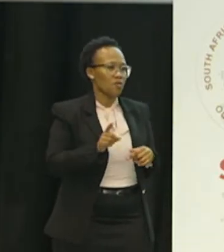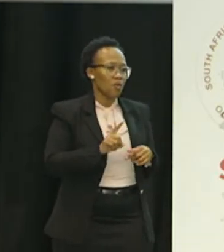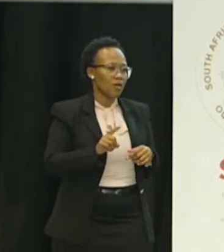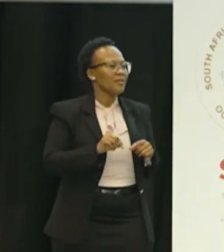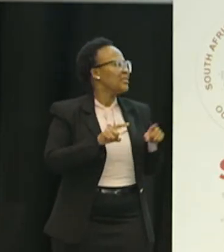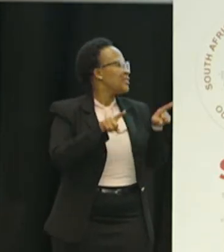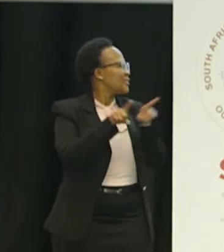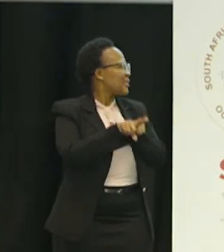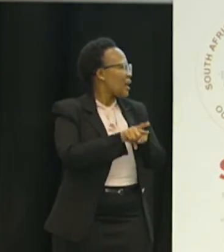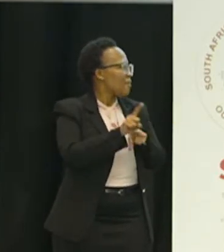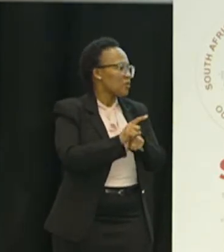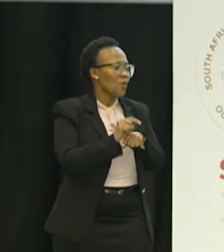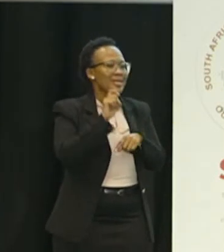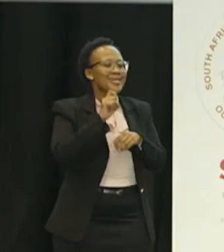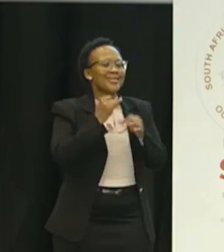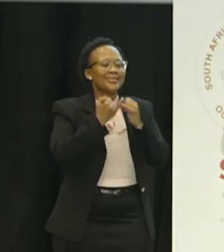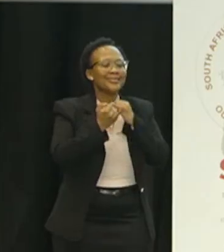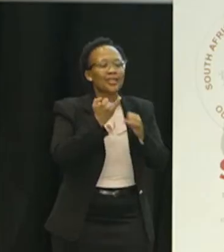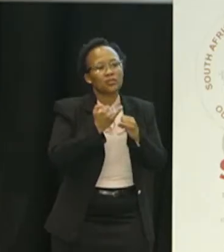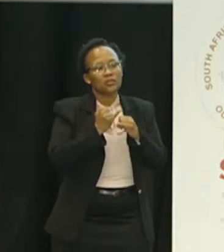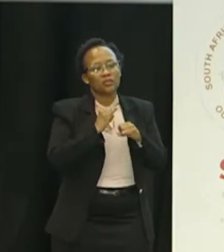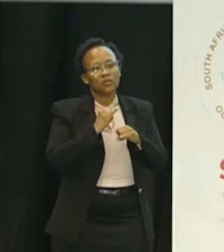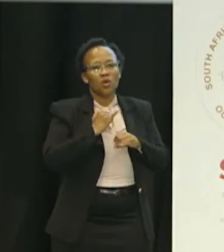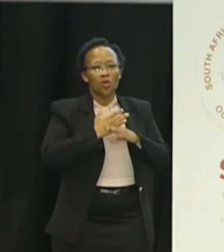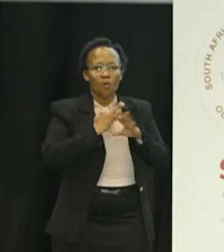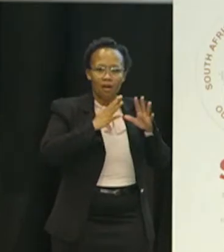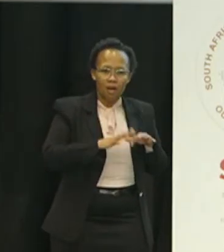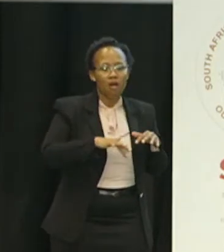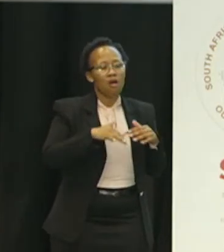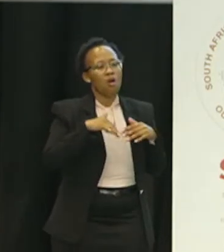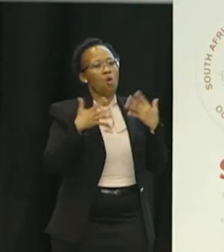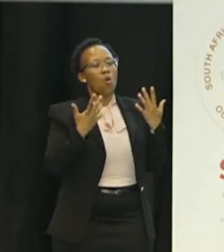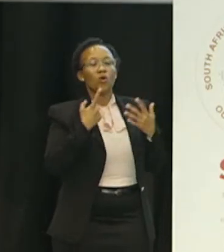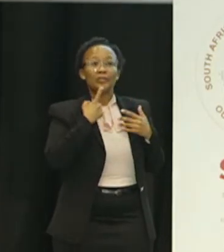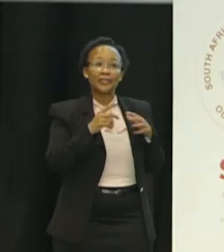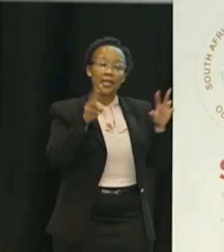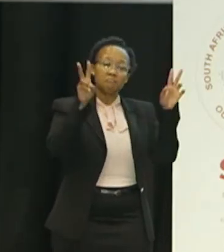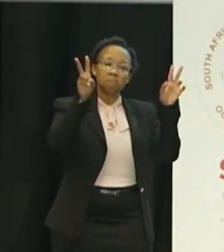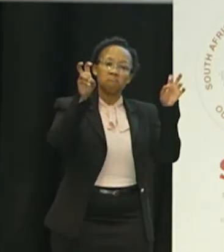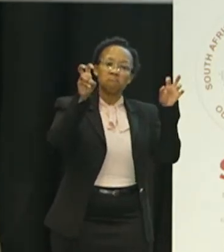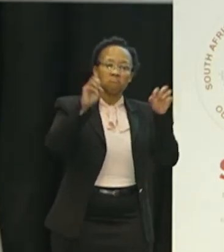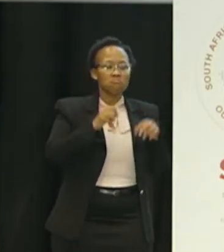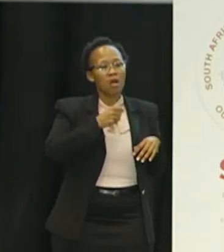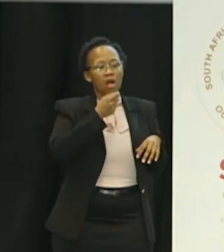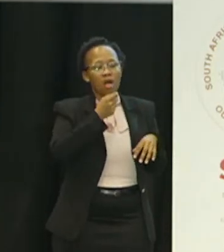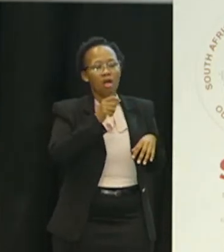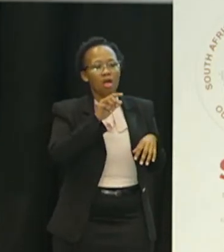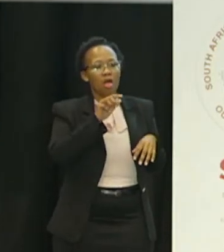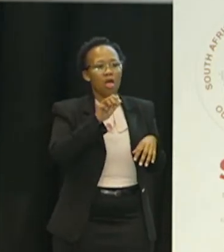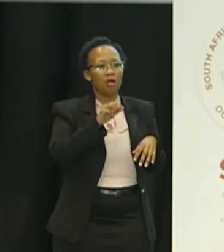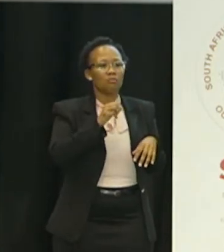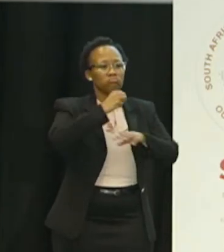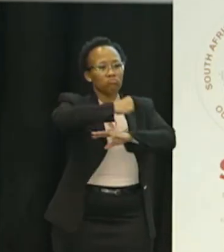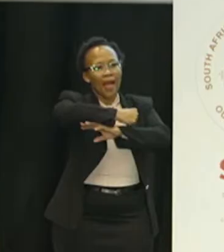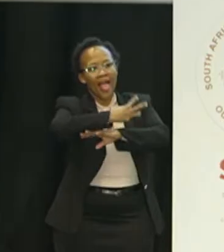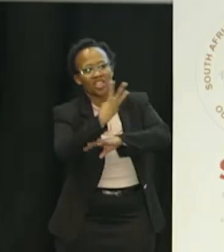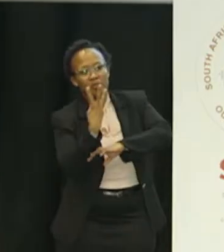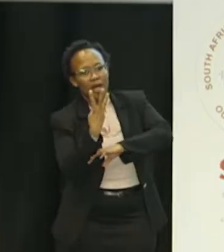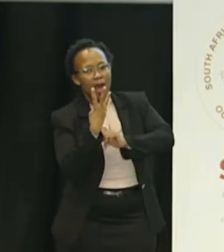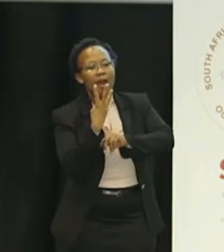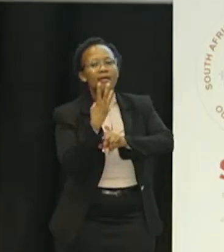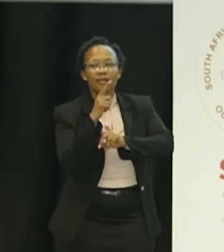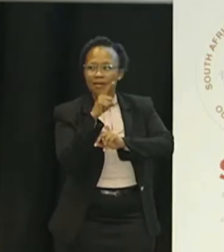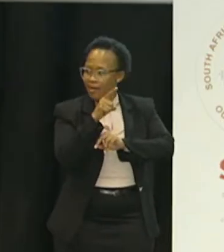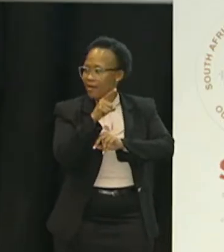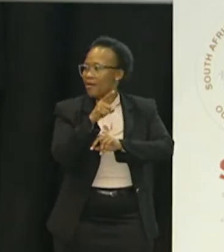or the sex worker clinic or the LGBTQI clinics. There should still be a lot of inclusion, and as we saw in the